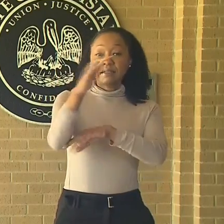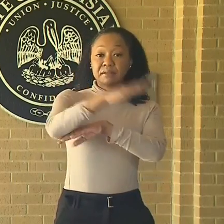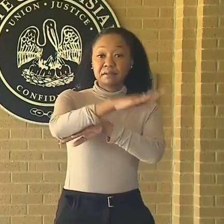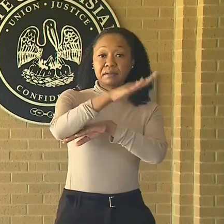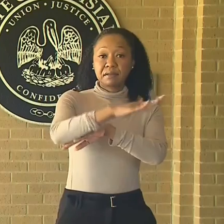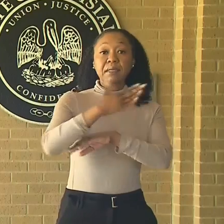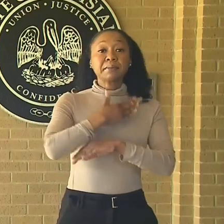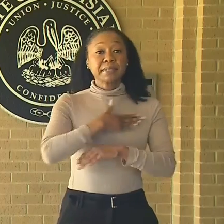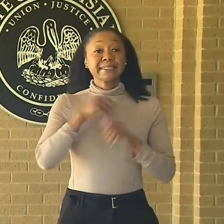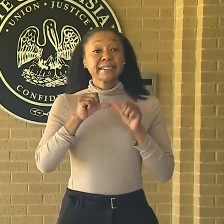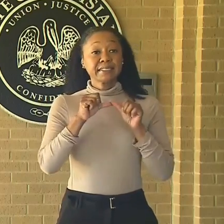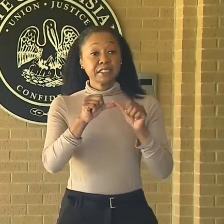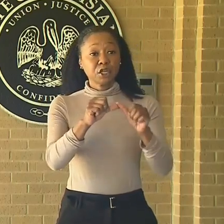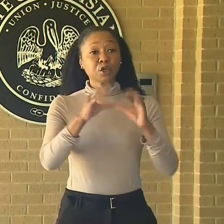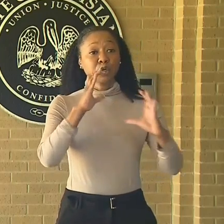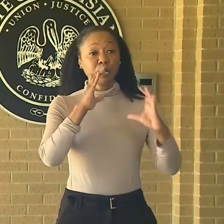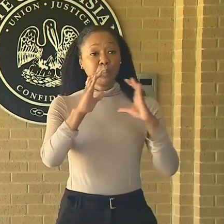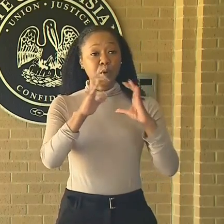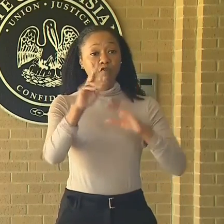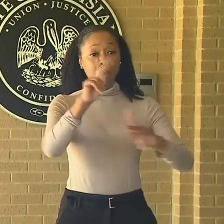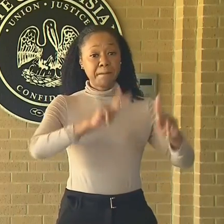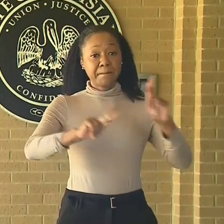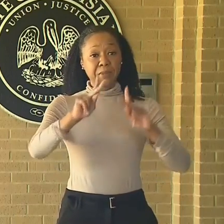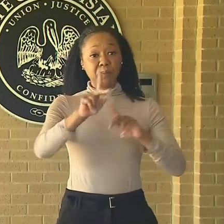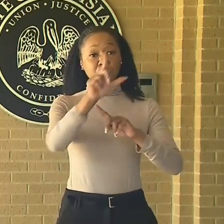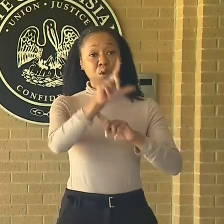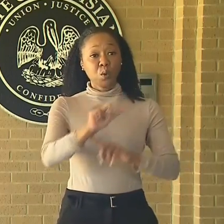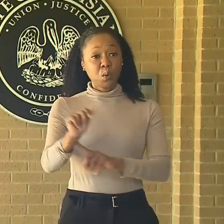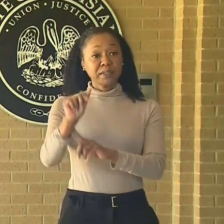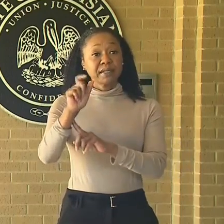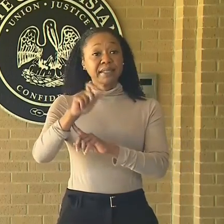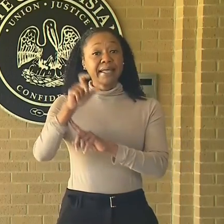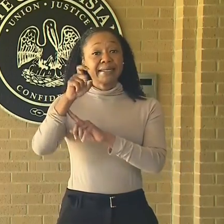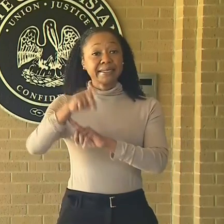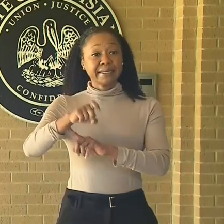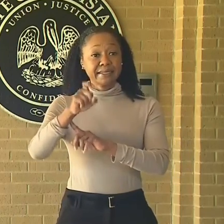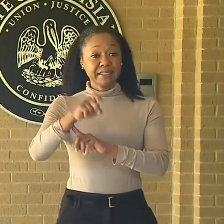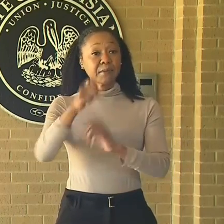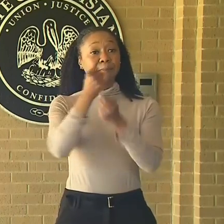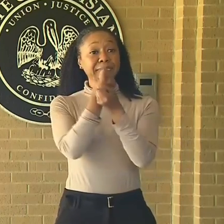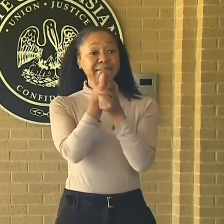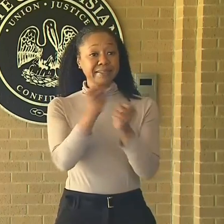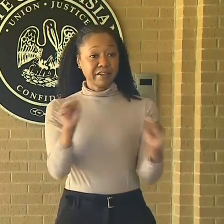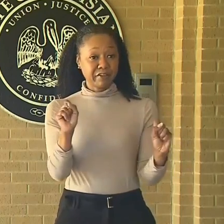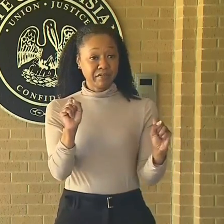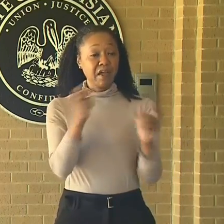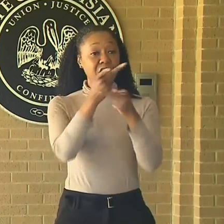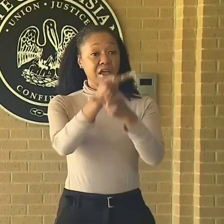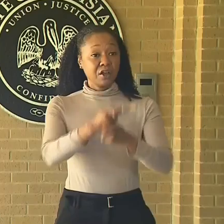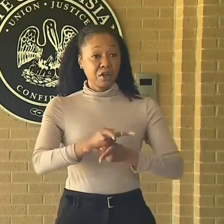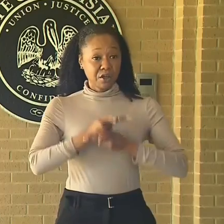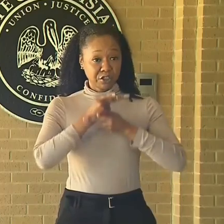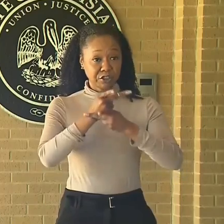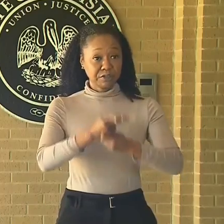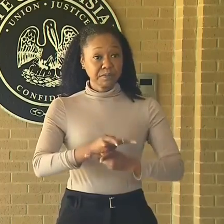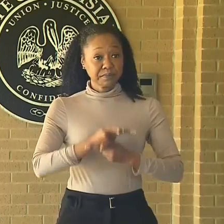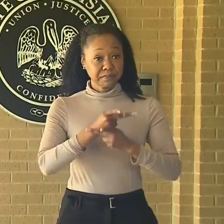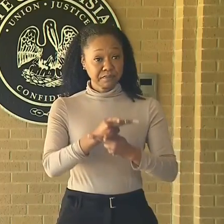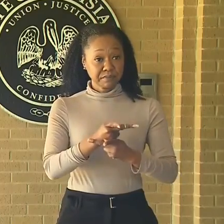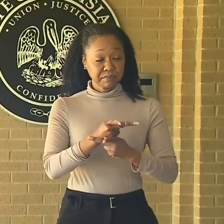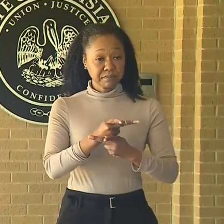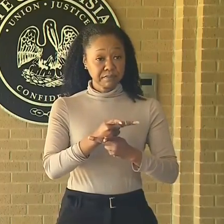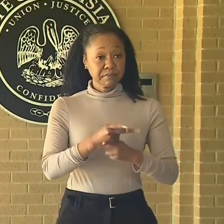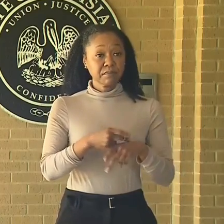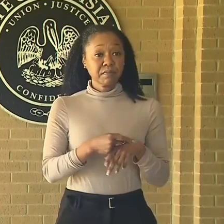all to continue to communicate with the people of Louisiana the need to be safe and cautious. Oddly